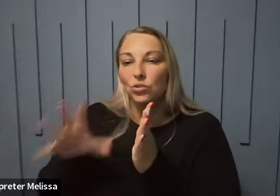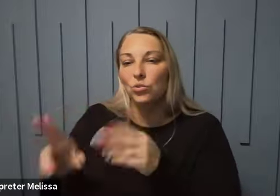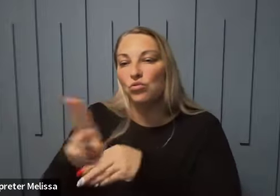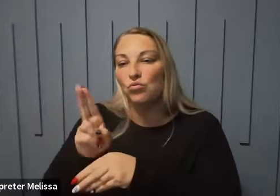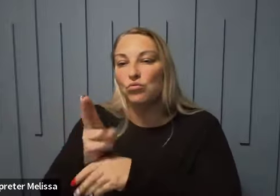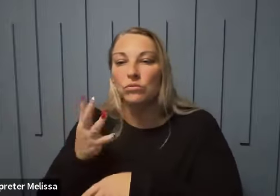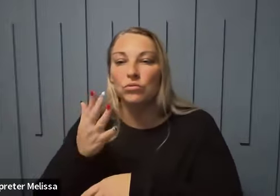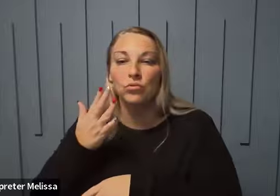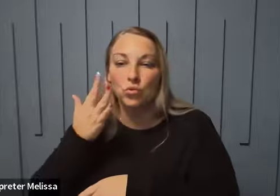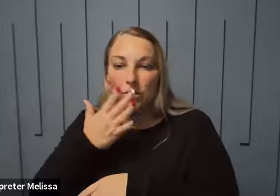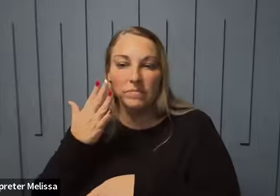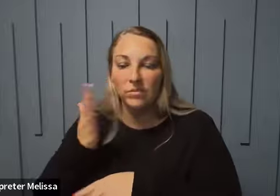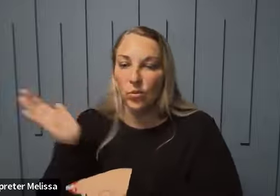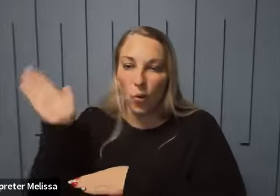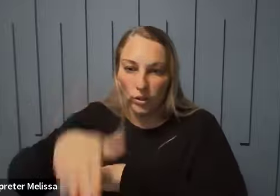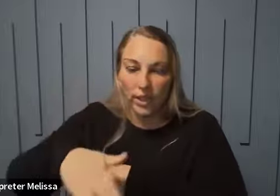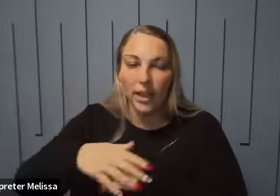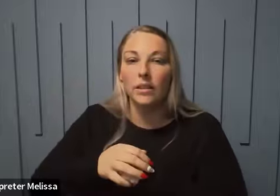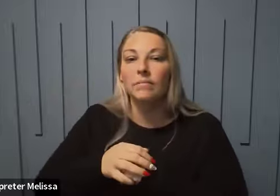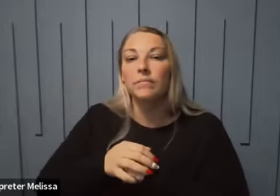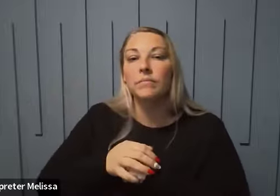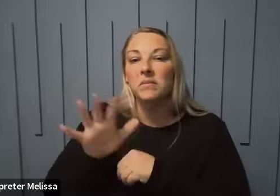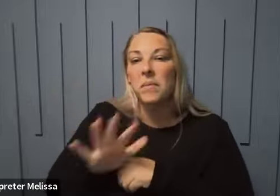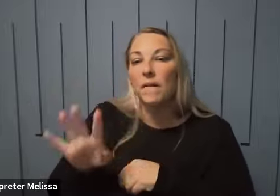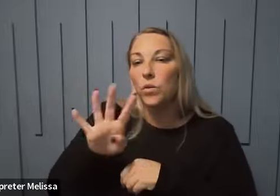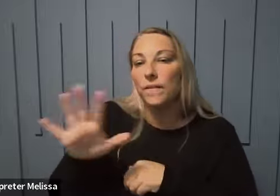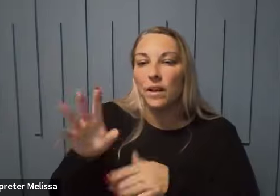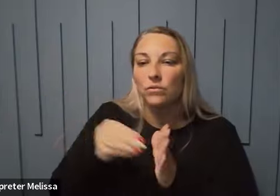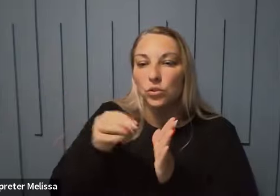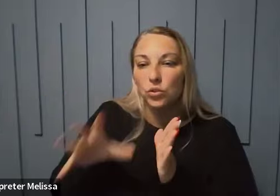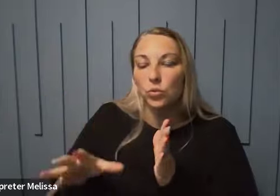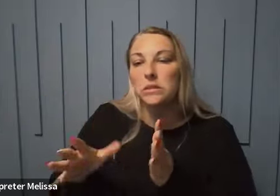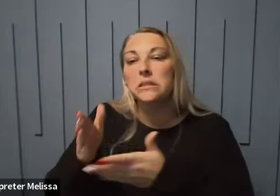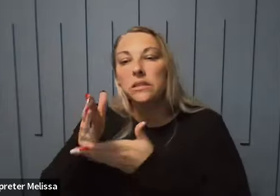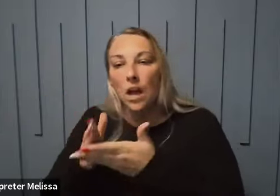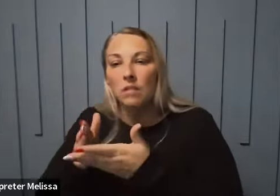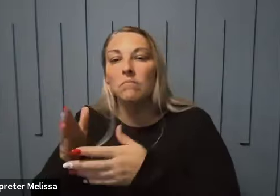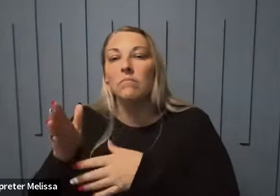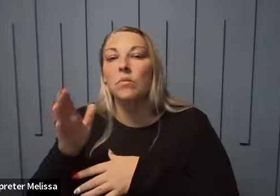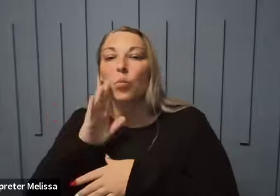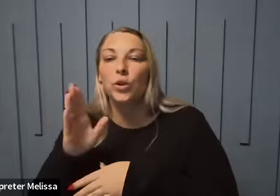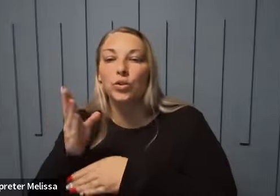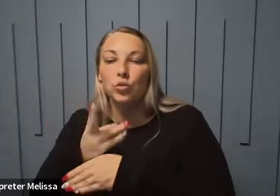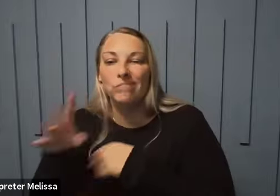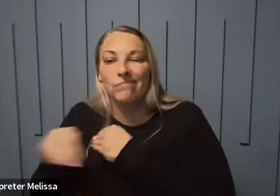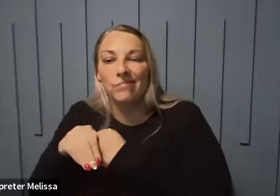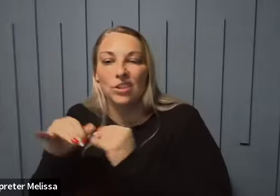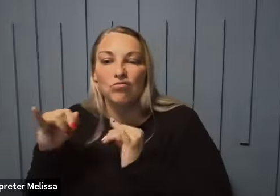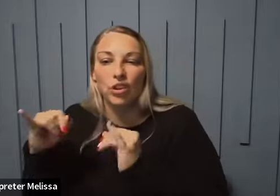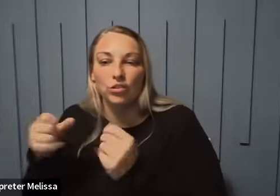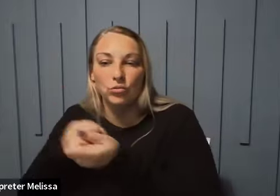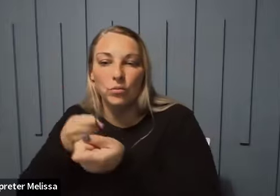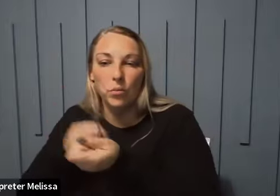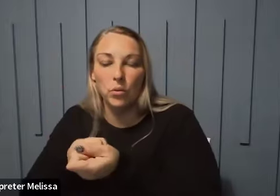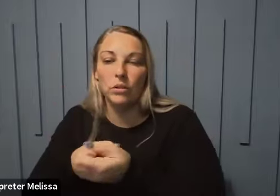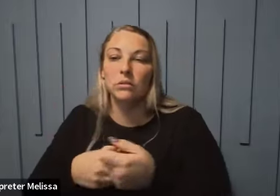approximately 45 of the students. Other classrooms utilize cute speech more as an instructional tool as needed. So you